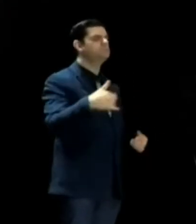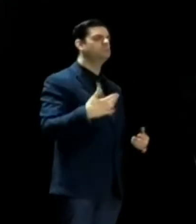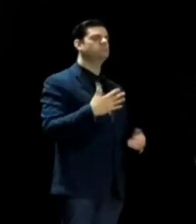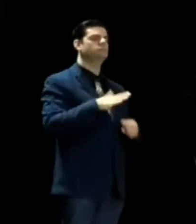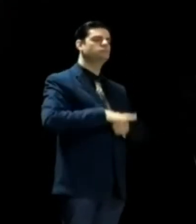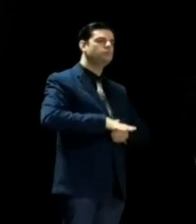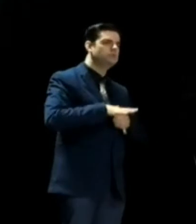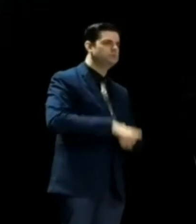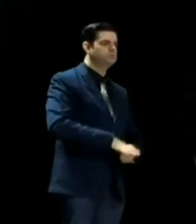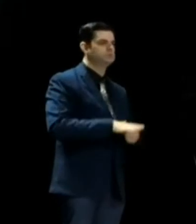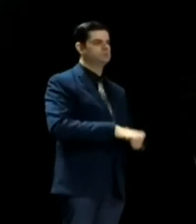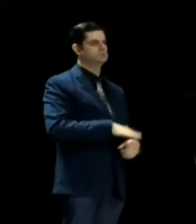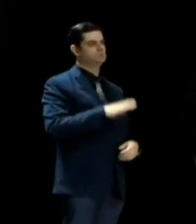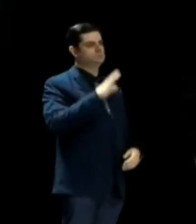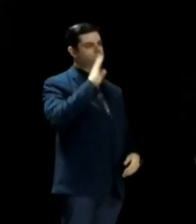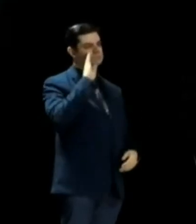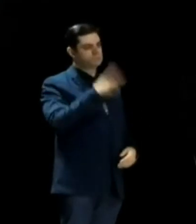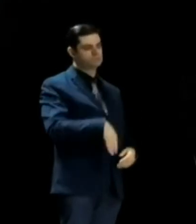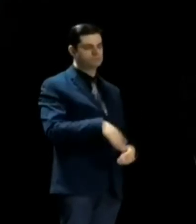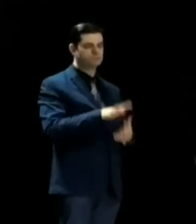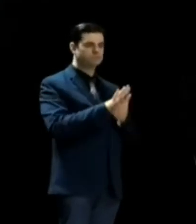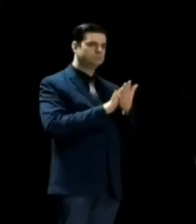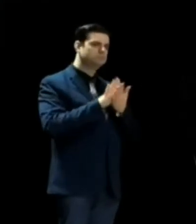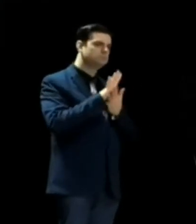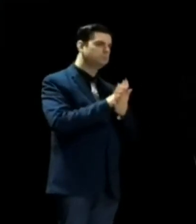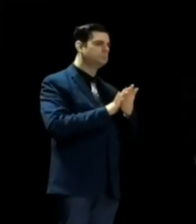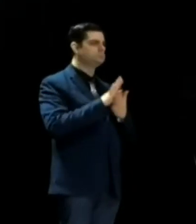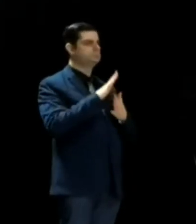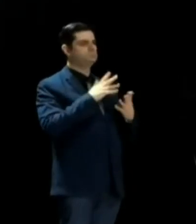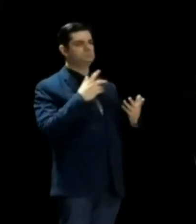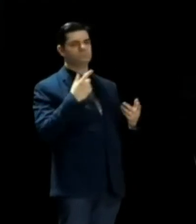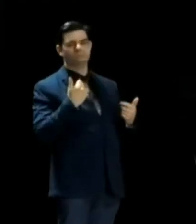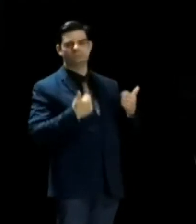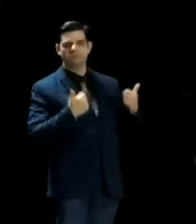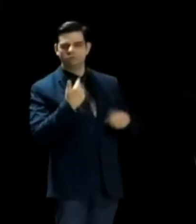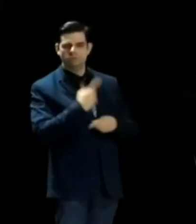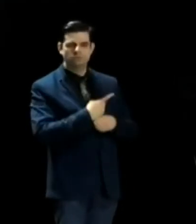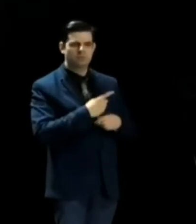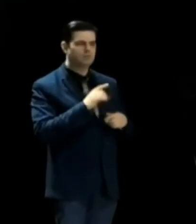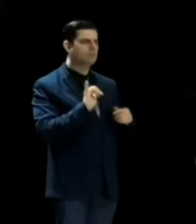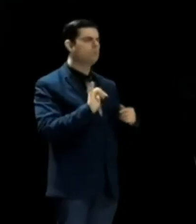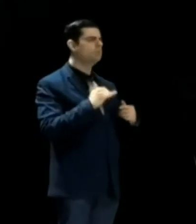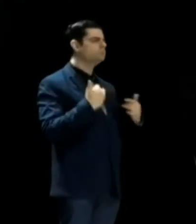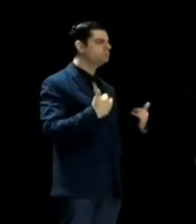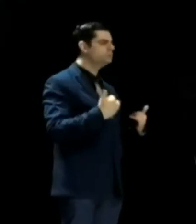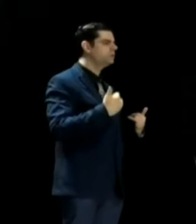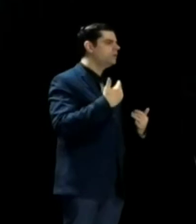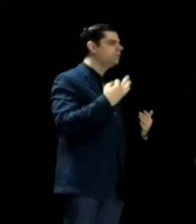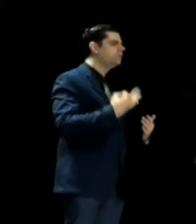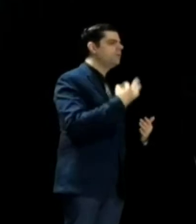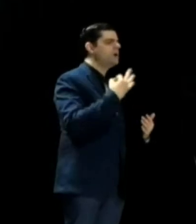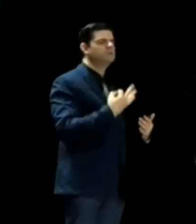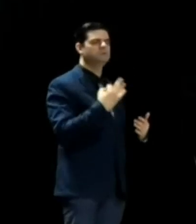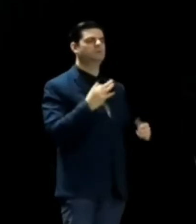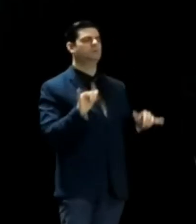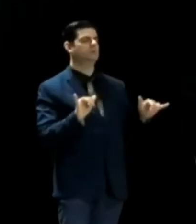are longer and it's harder. And I know when you're at home and you got your kids who are stressed out, and you can't